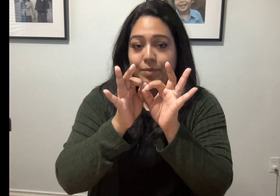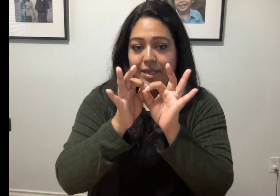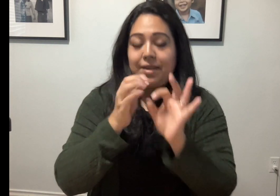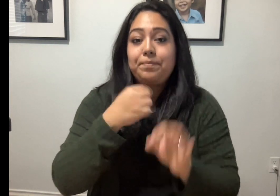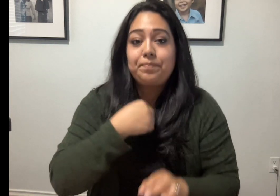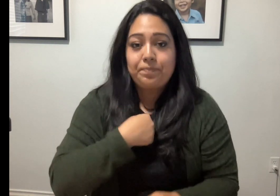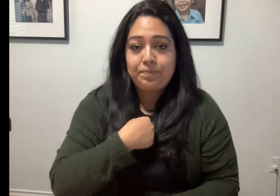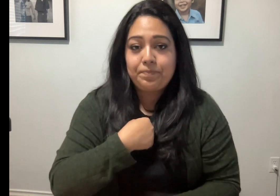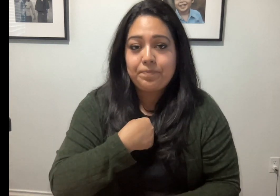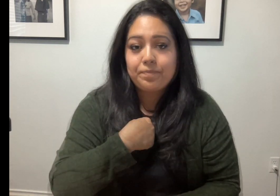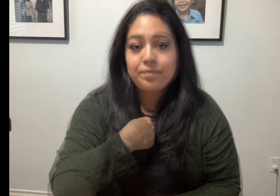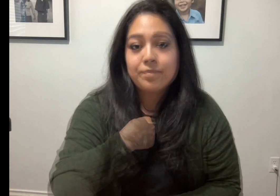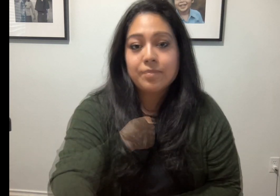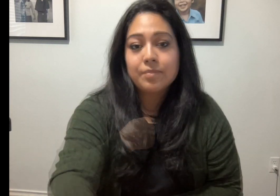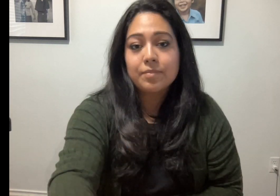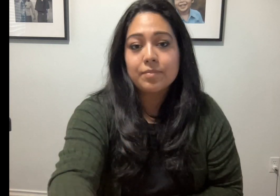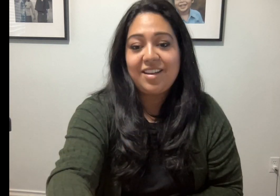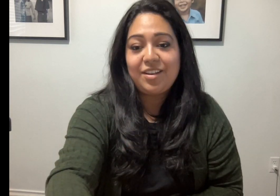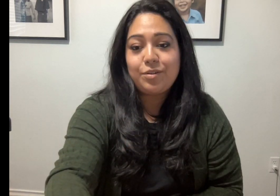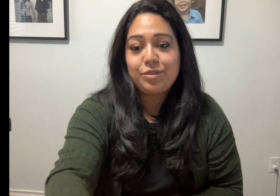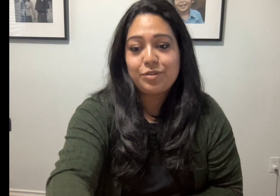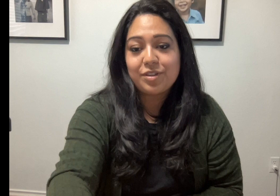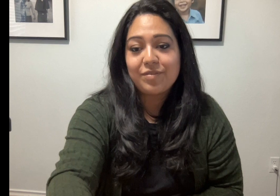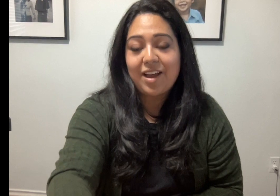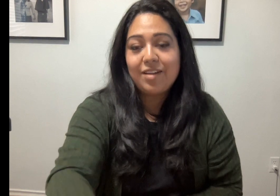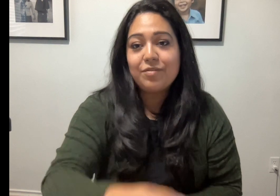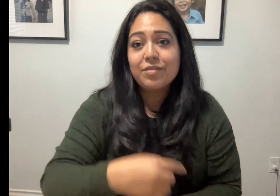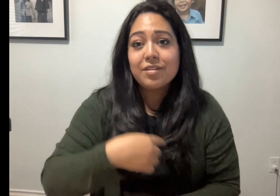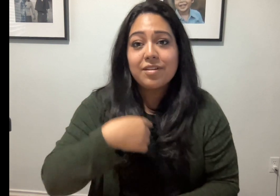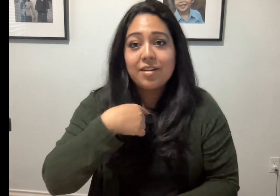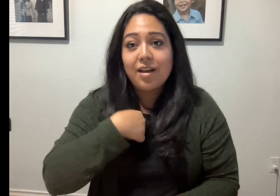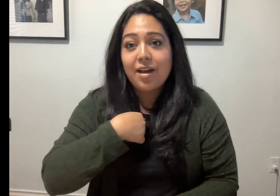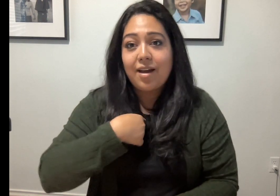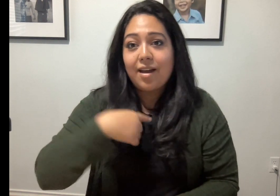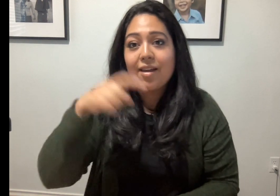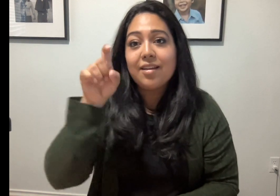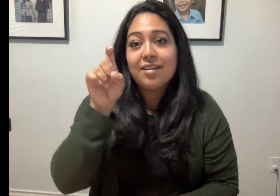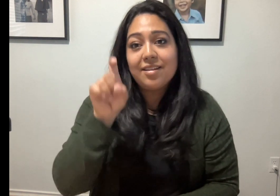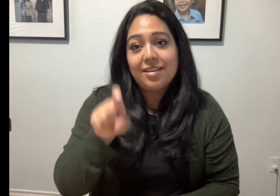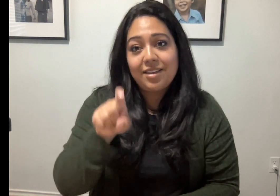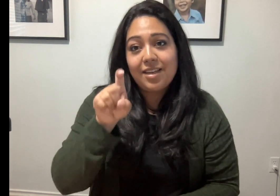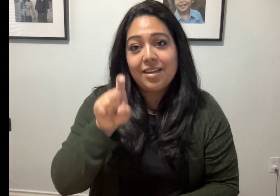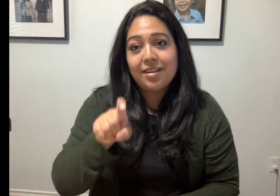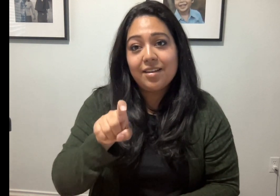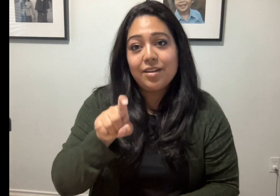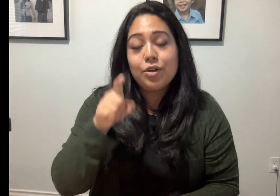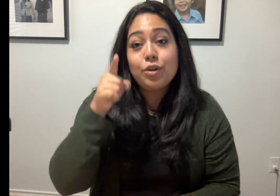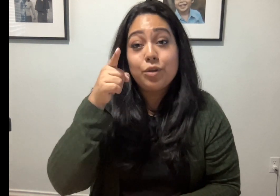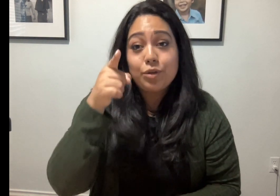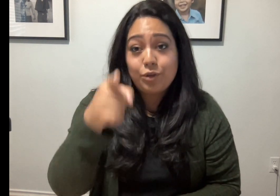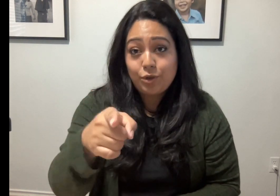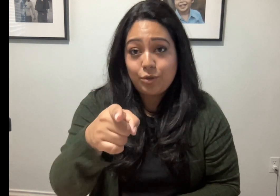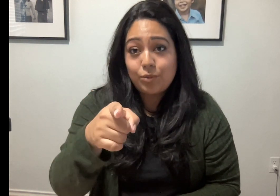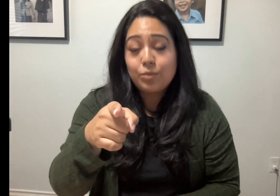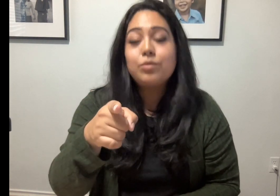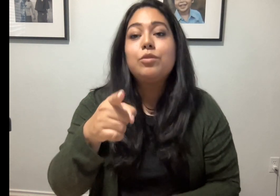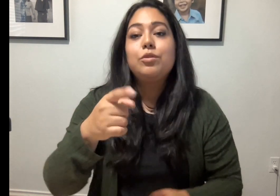me. I need you to survive. I need you